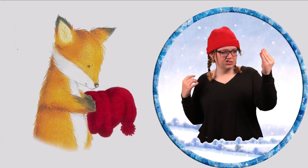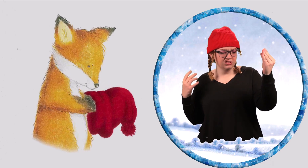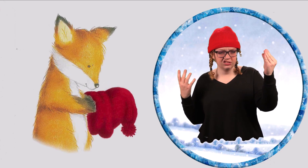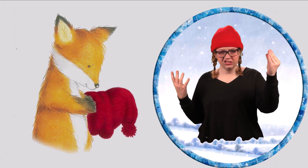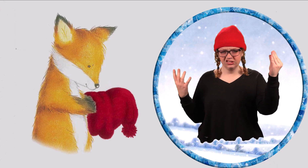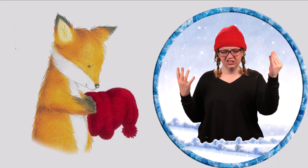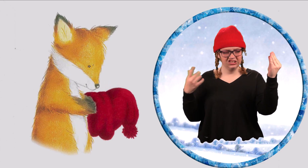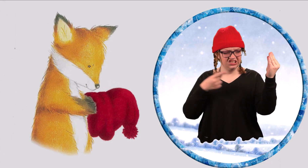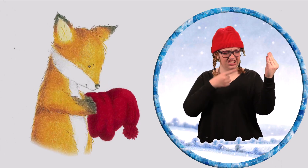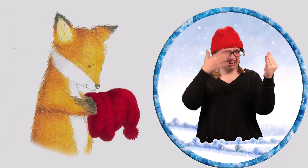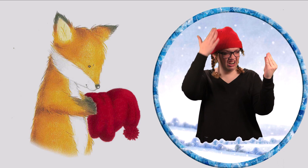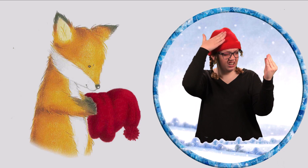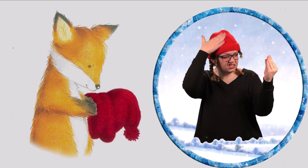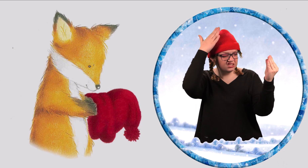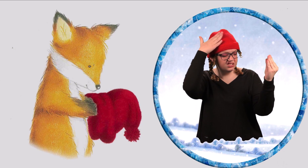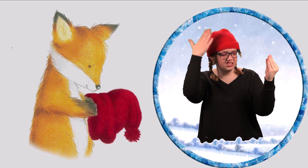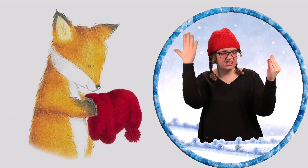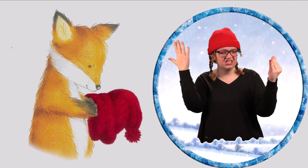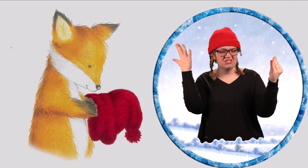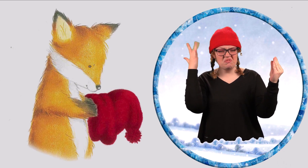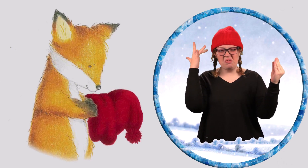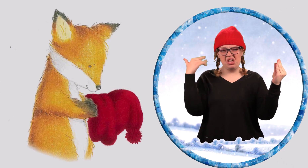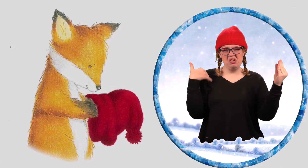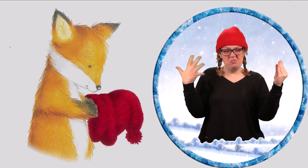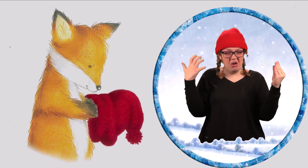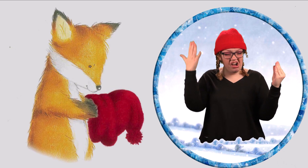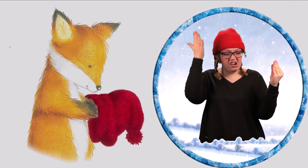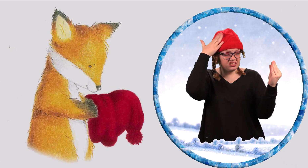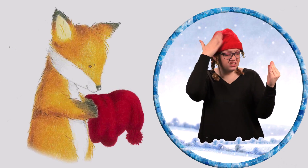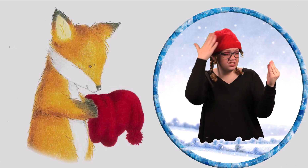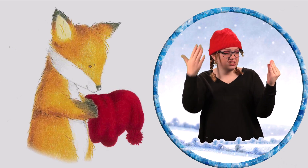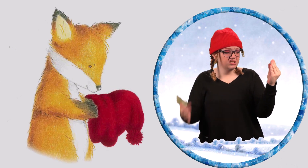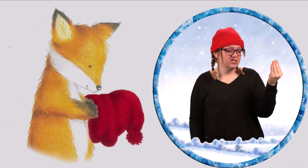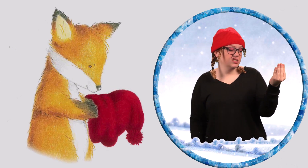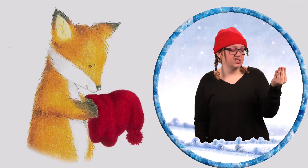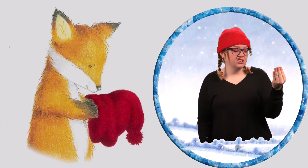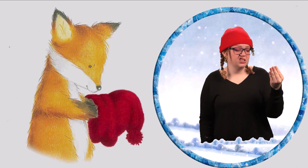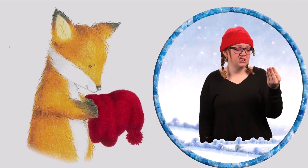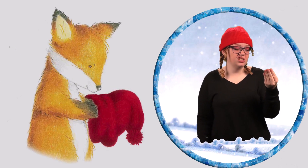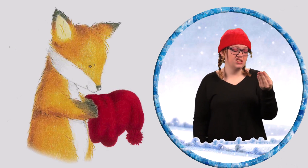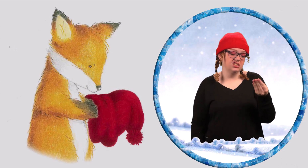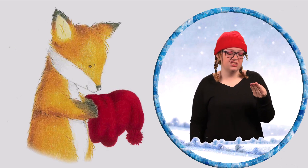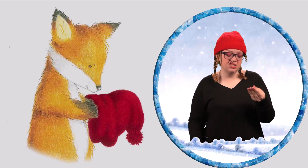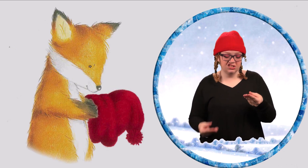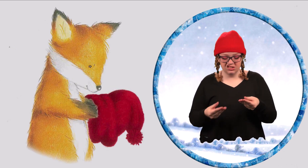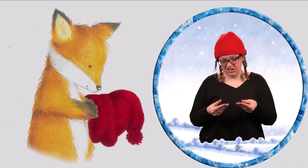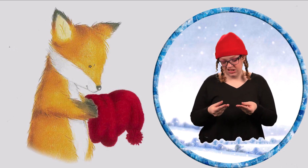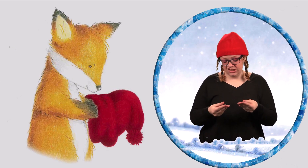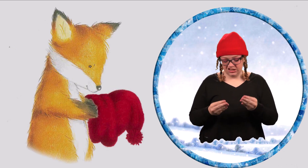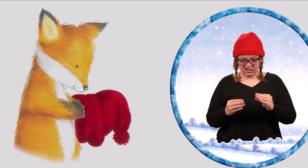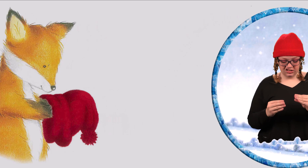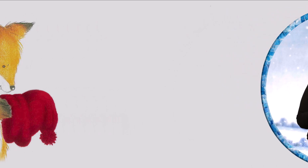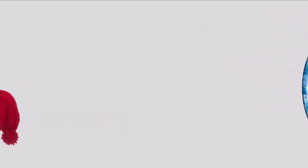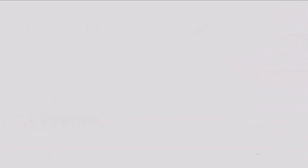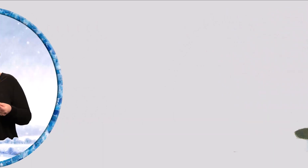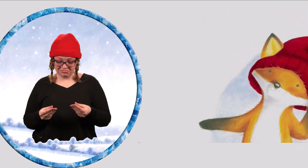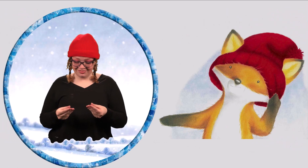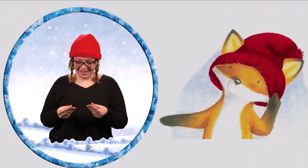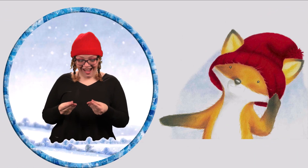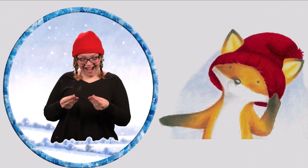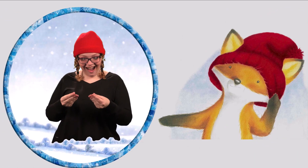"A hat?" sneered the Fox, opening the present. "Why would I want a hat?" Then he looked at the hat